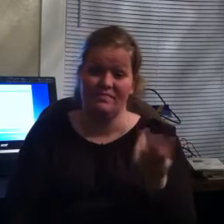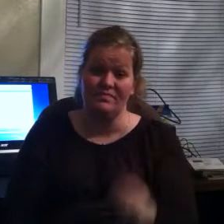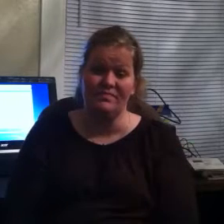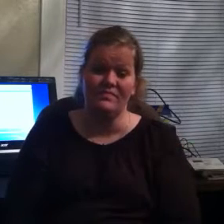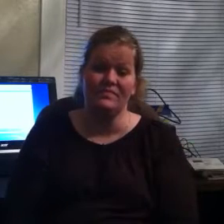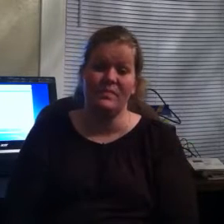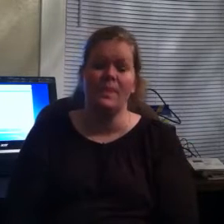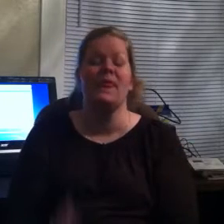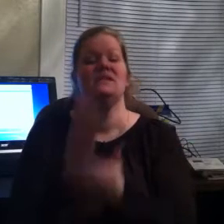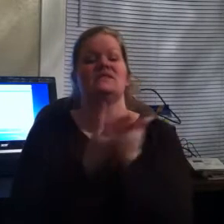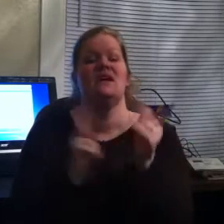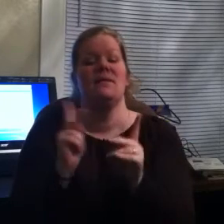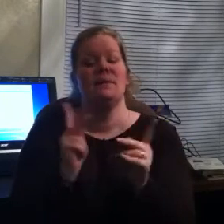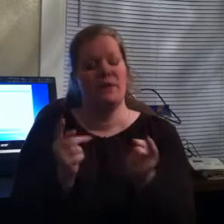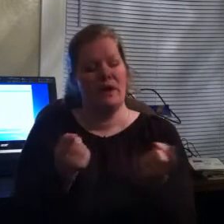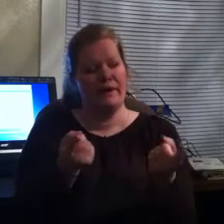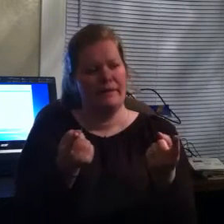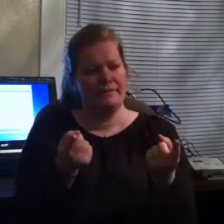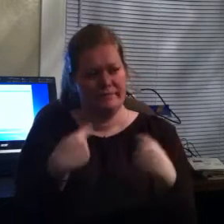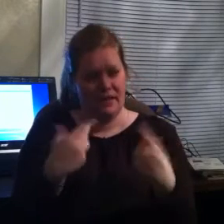Some people come to church